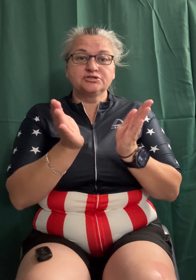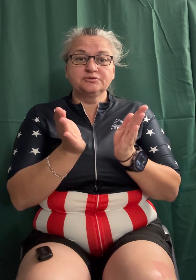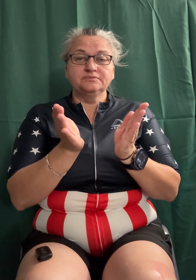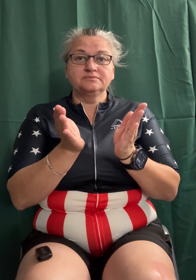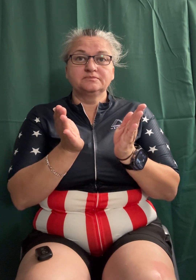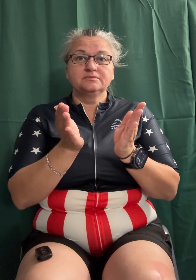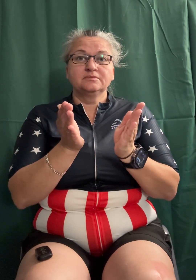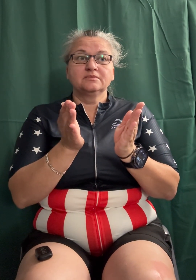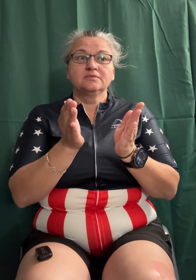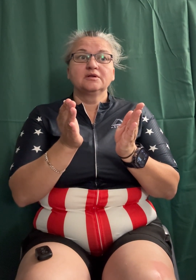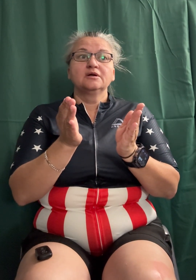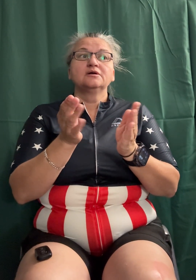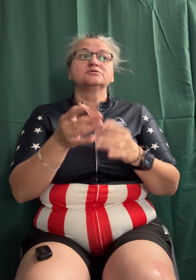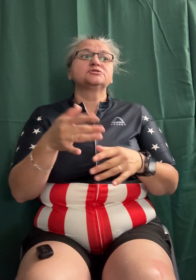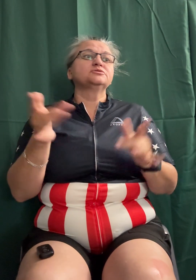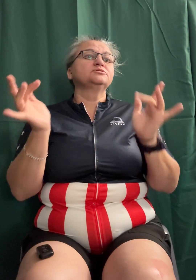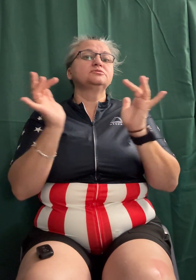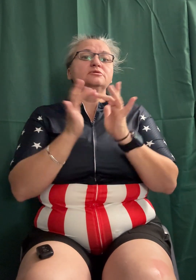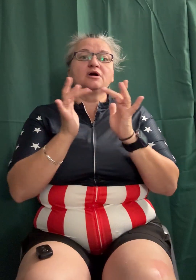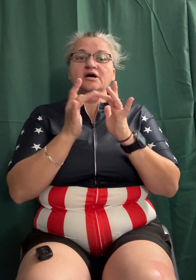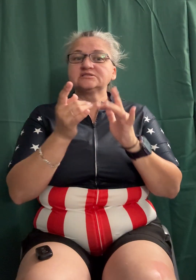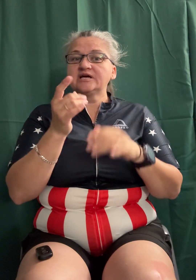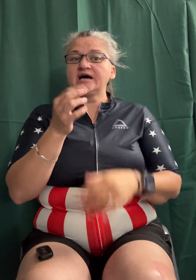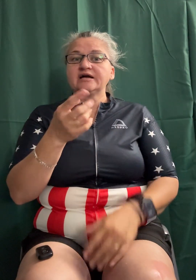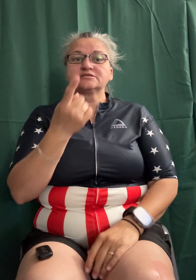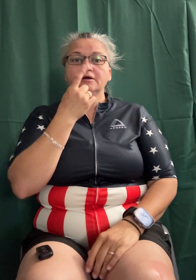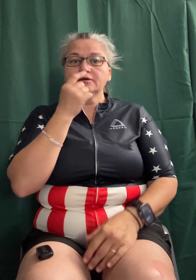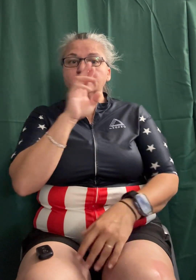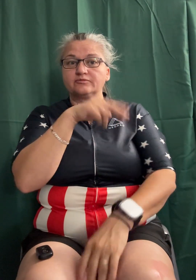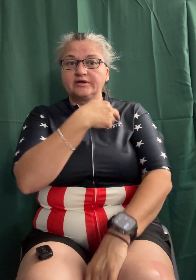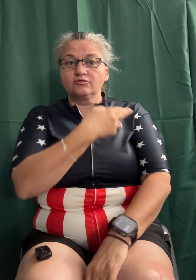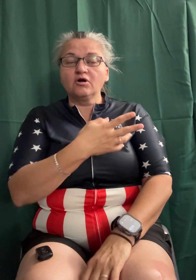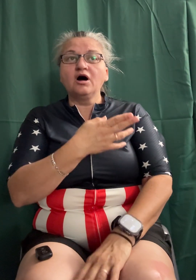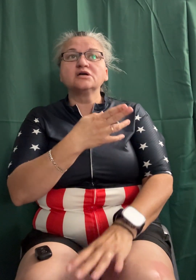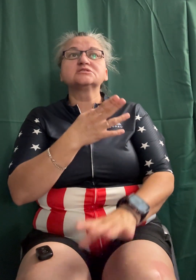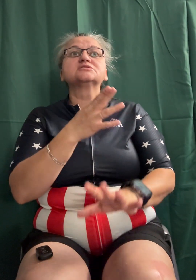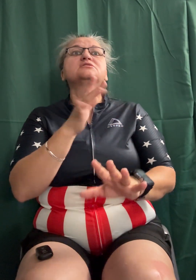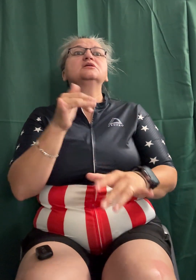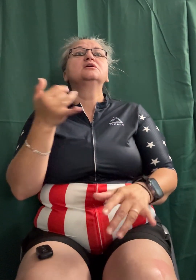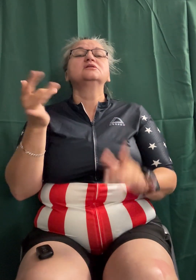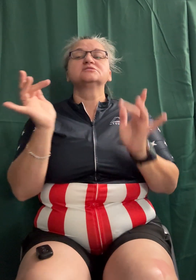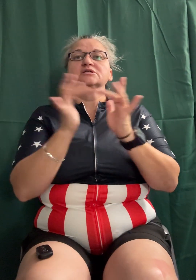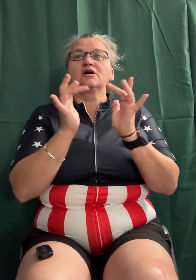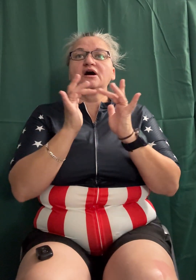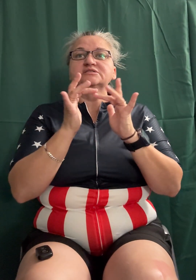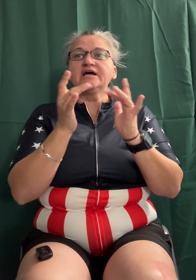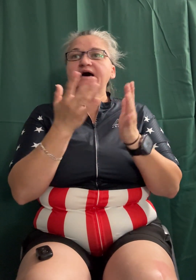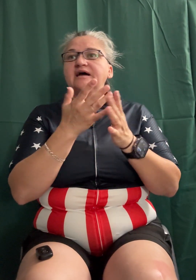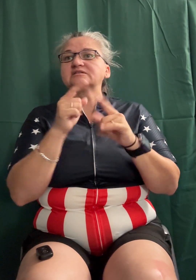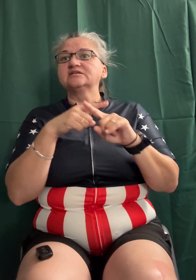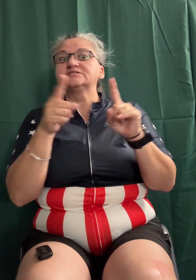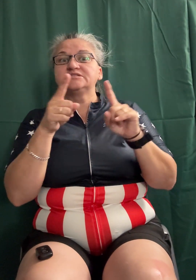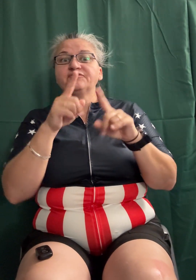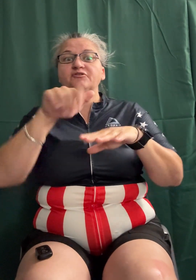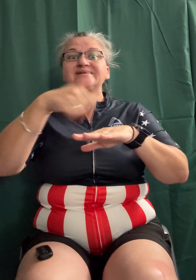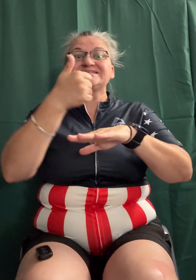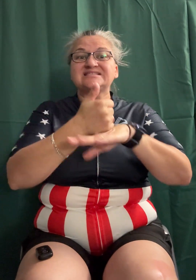you to contact the Red Cross, to contact different